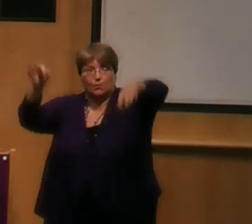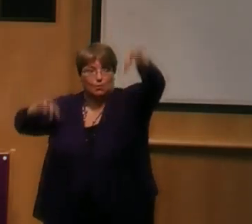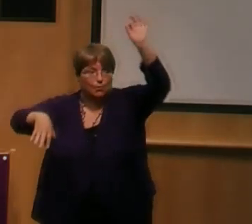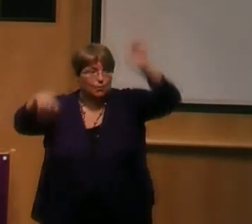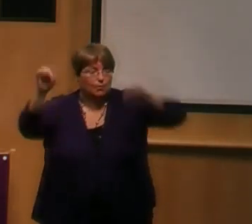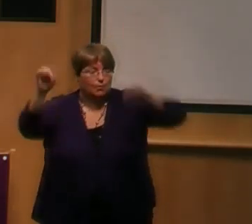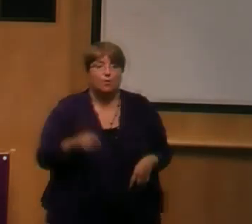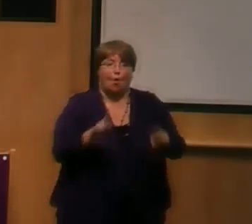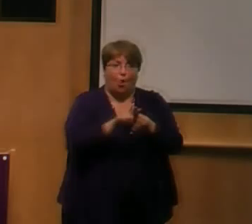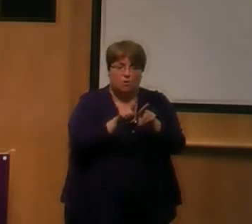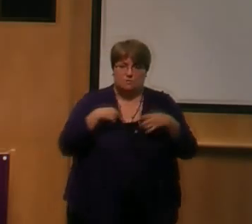As a people for media and pastor.